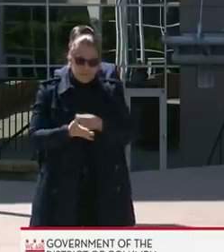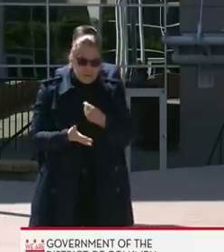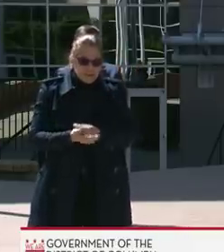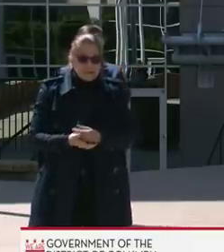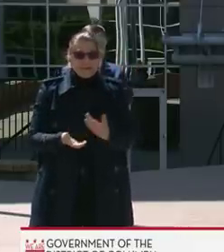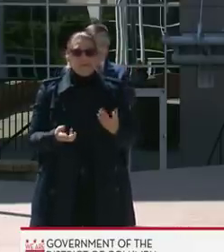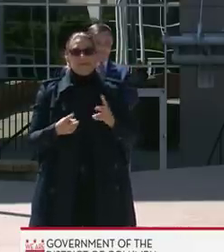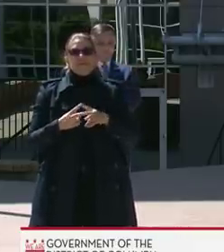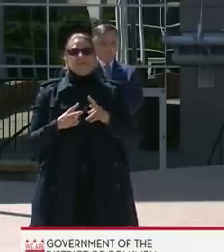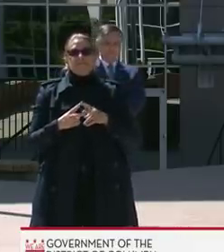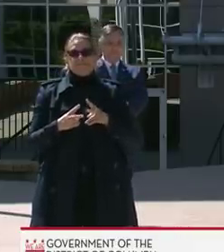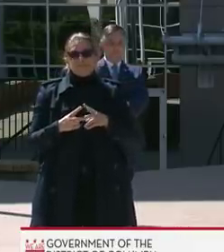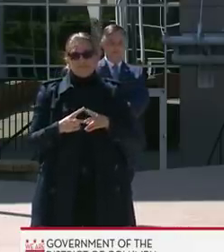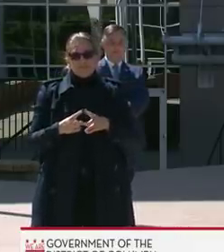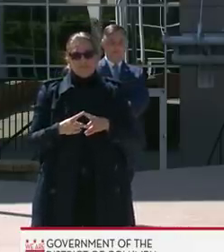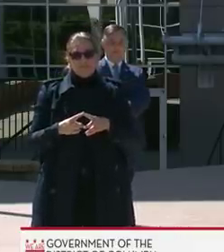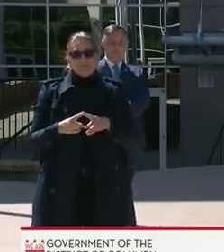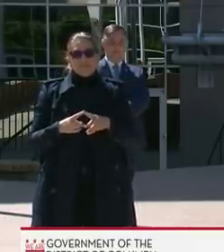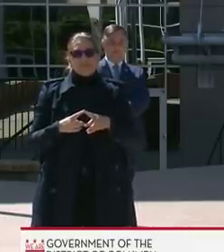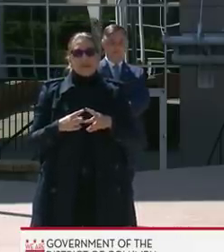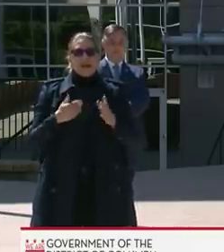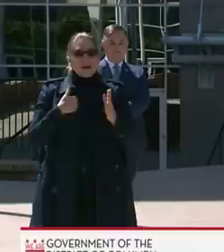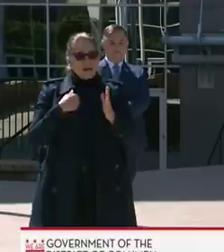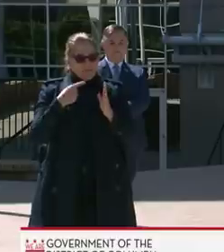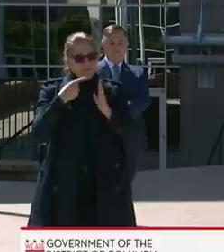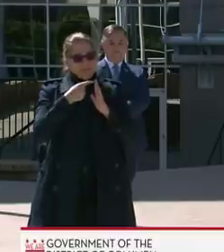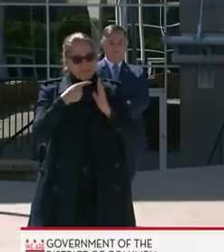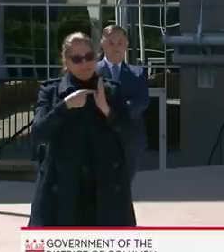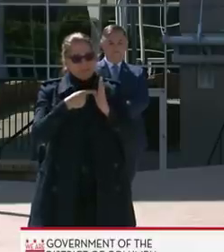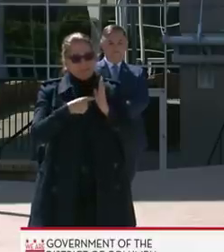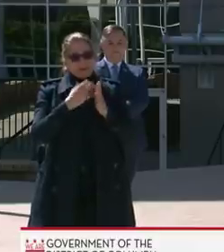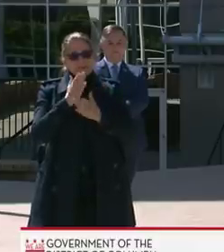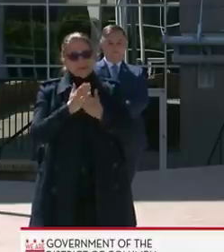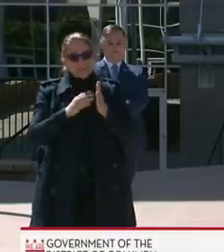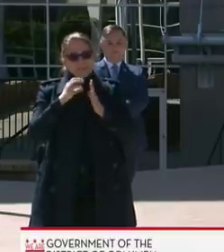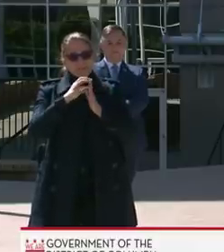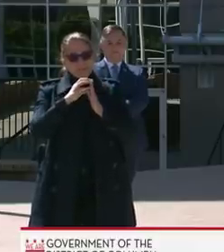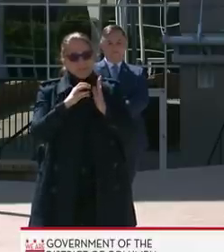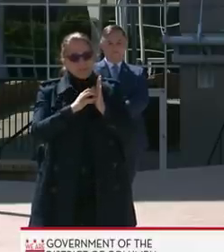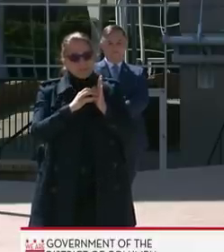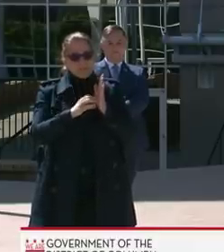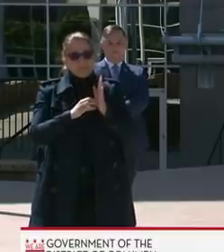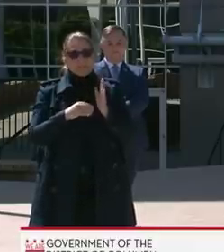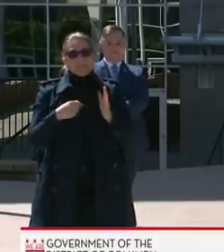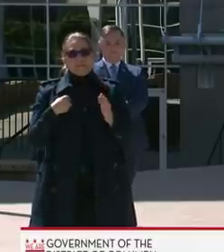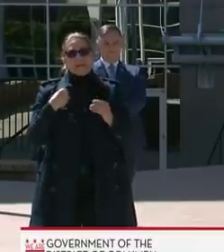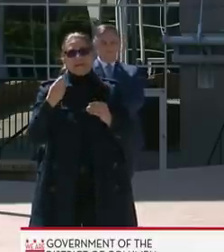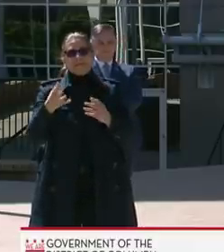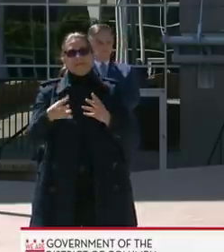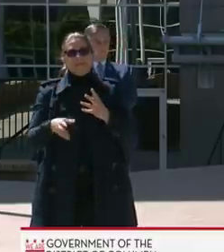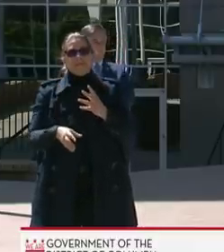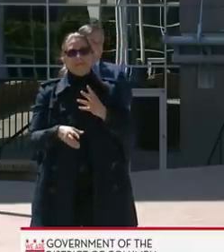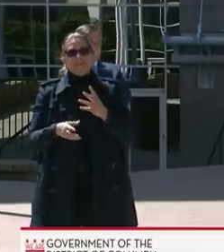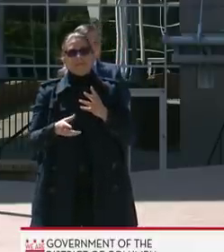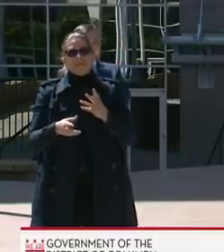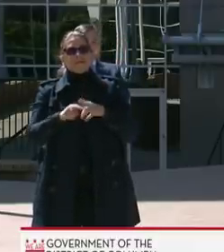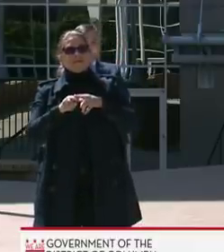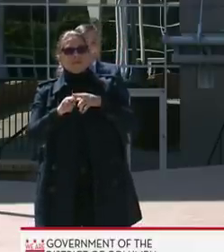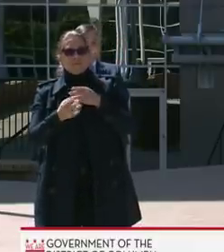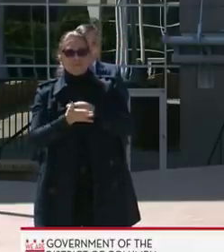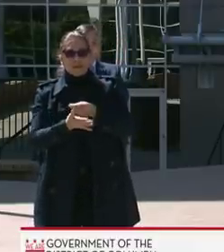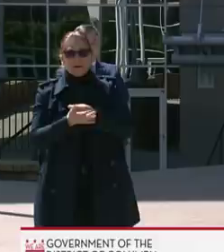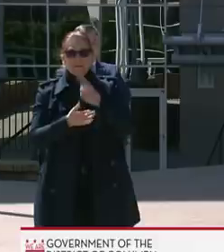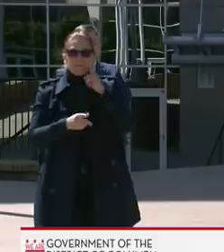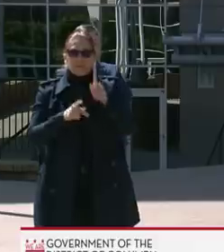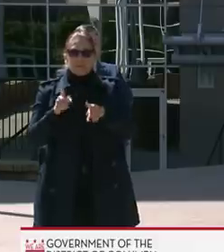There are some provisions in there that are intended to give additional comfort to individuals. The consumer protection, I talked about